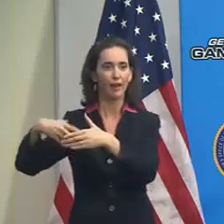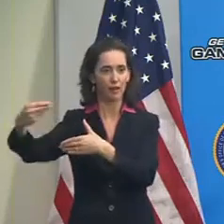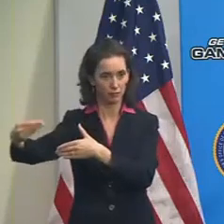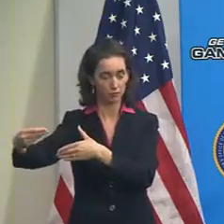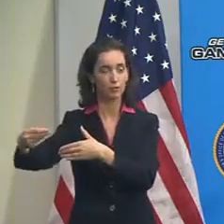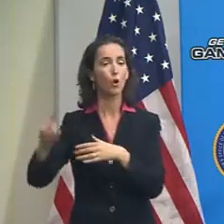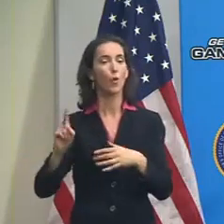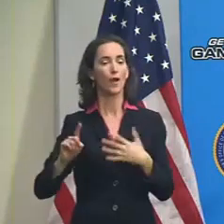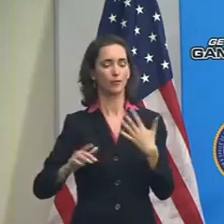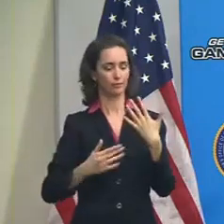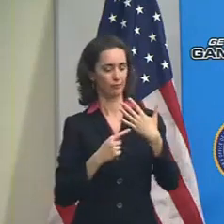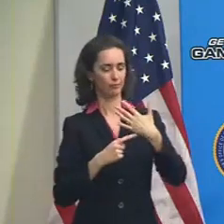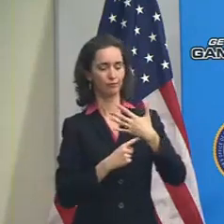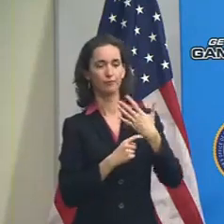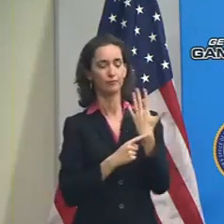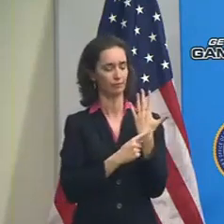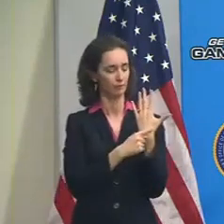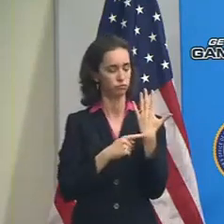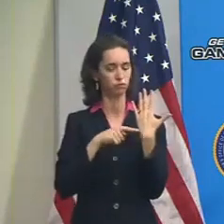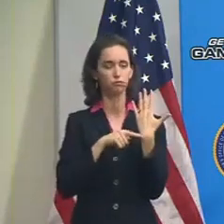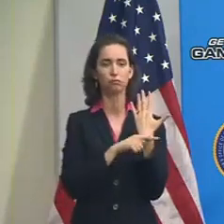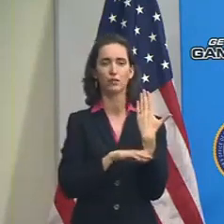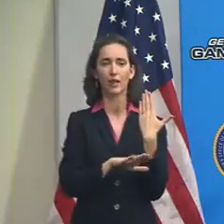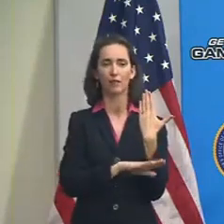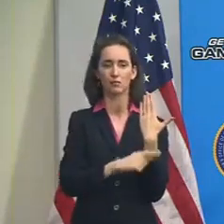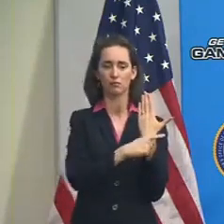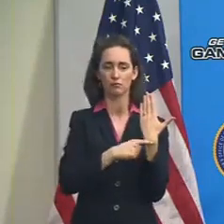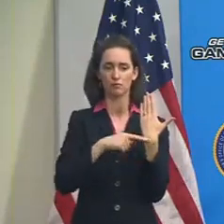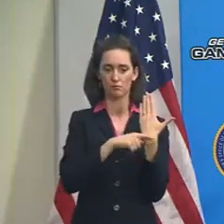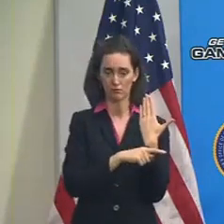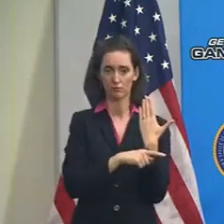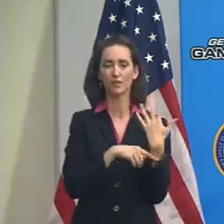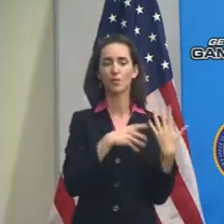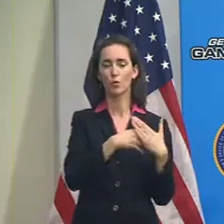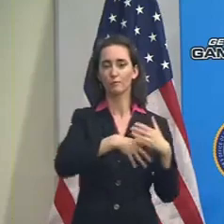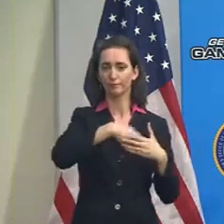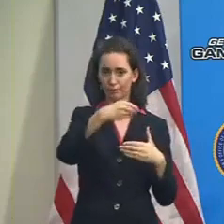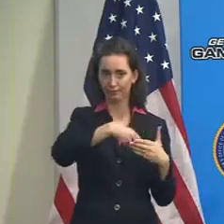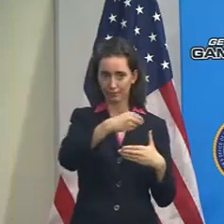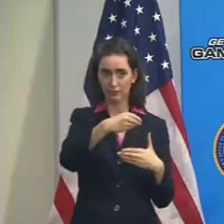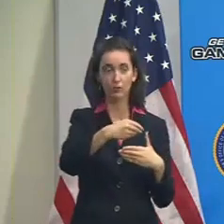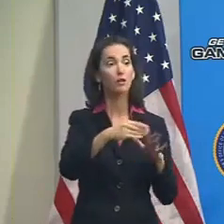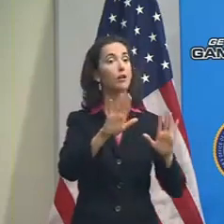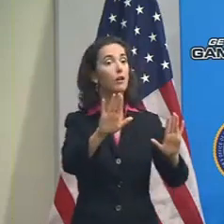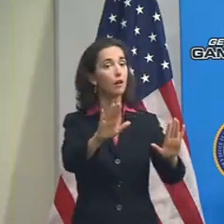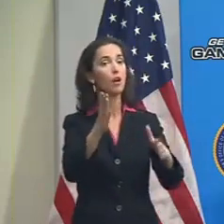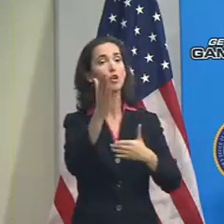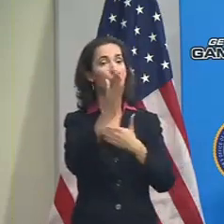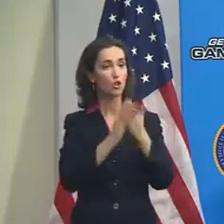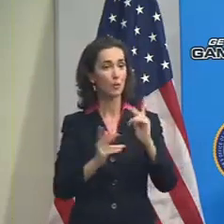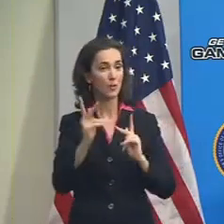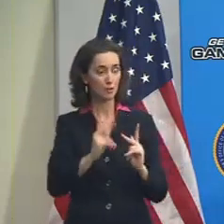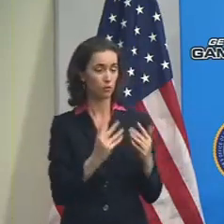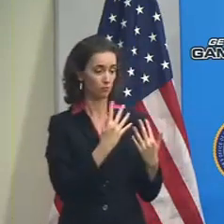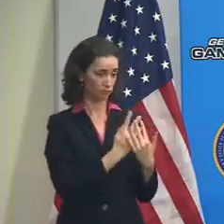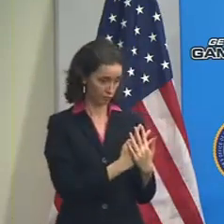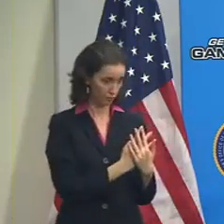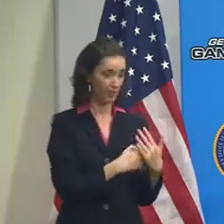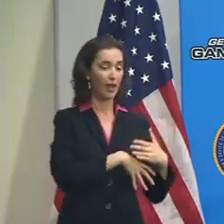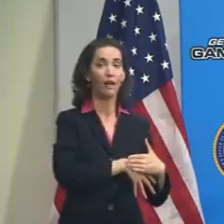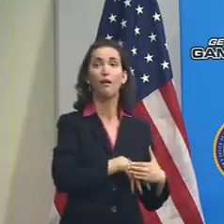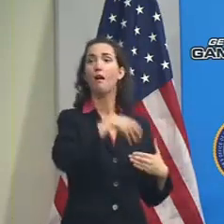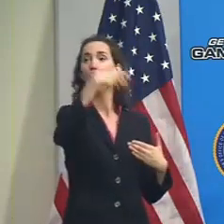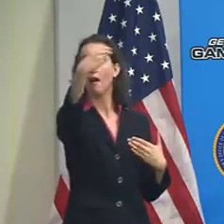in coastal Louisiana and had not returned all of the inmates that had been evacuated for